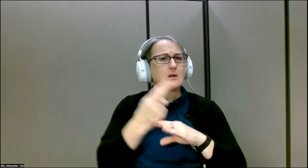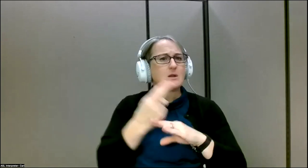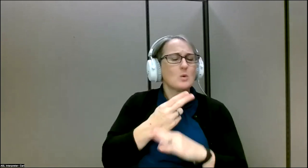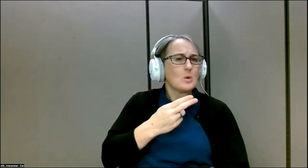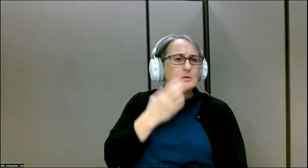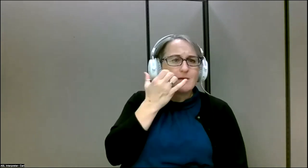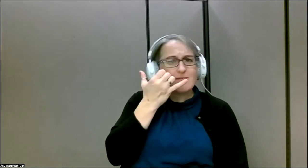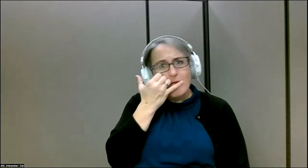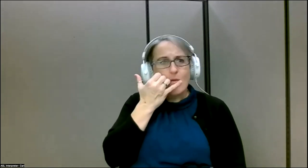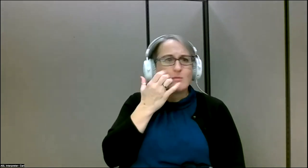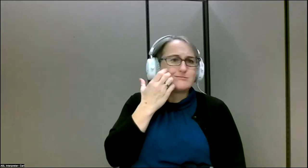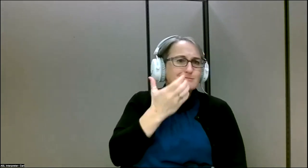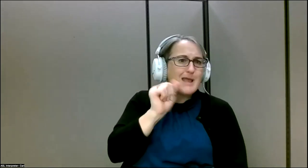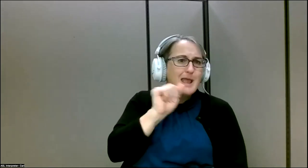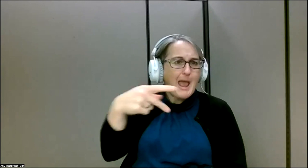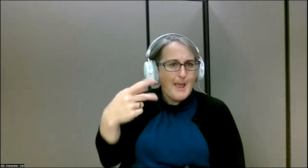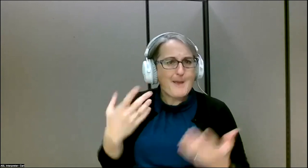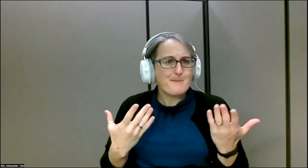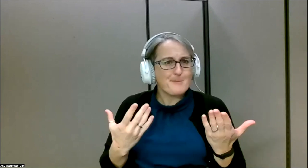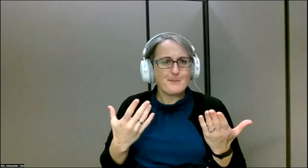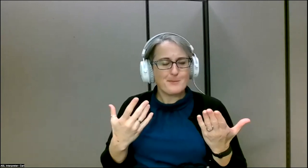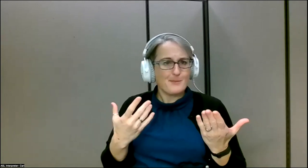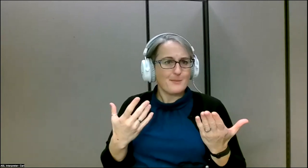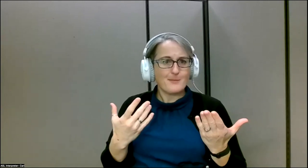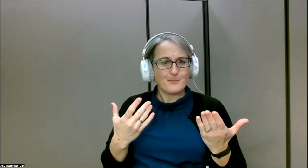use the phone application or